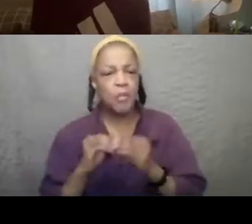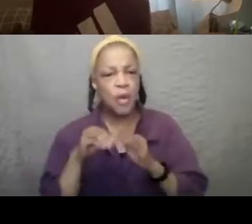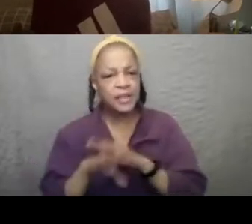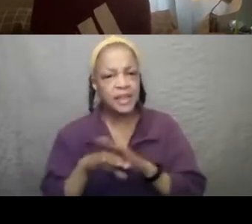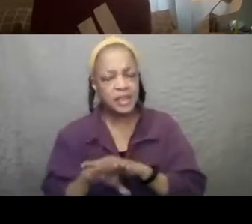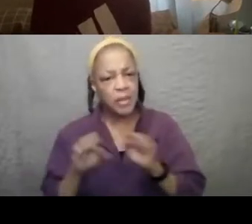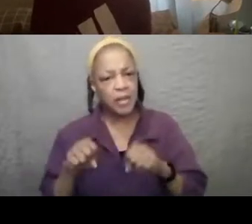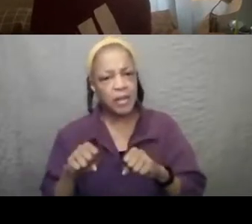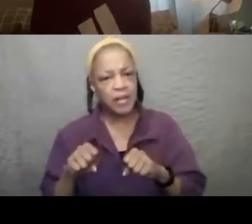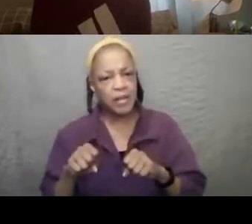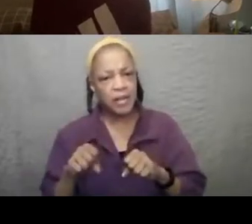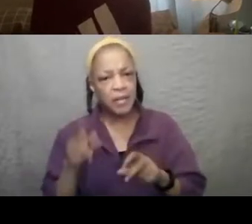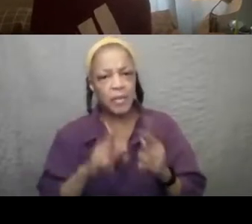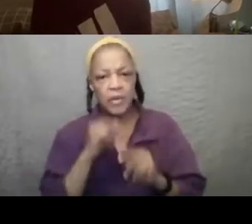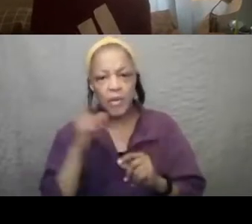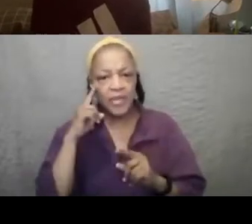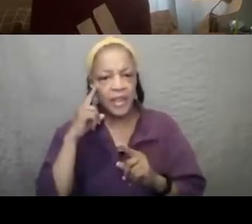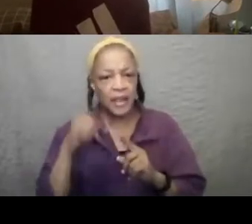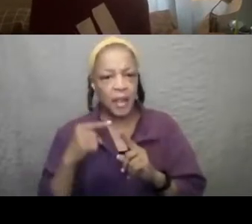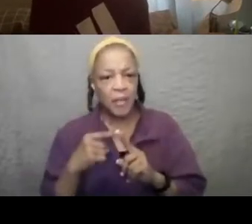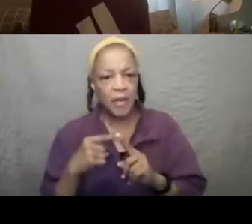that's, you know, people don't think of it as their